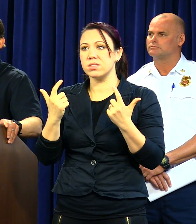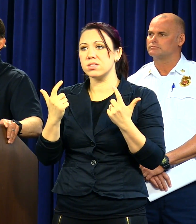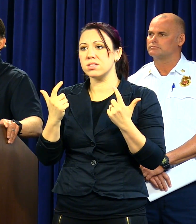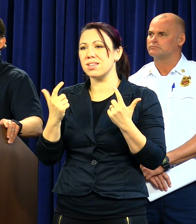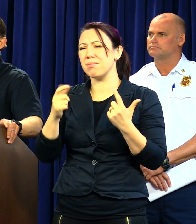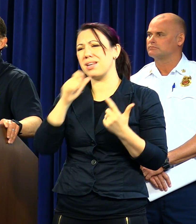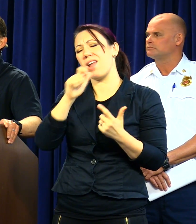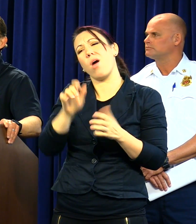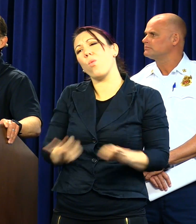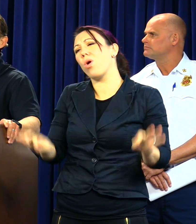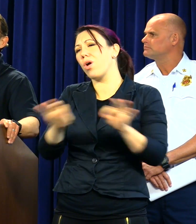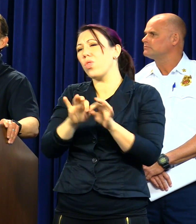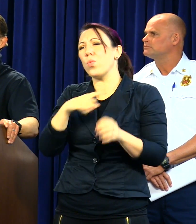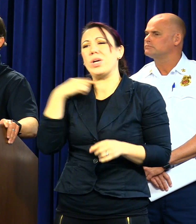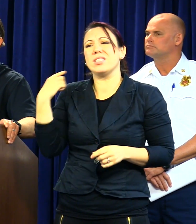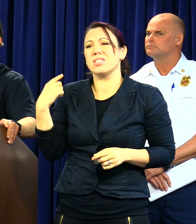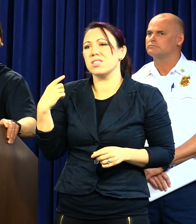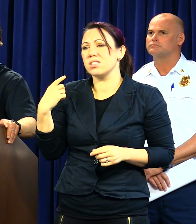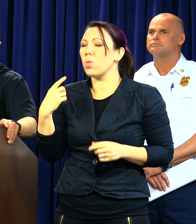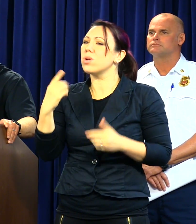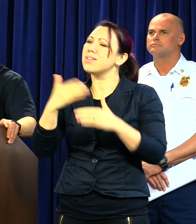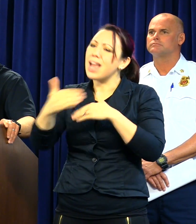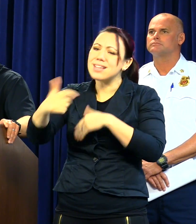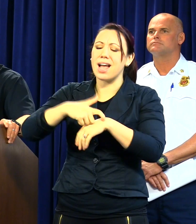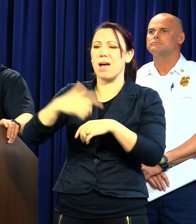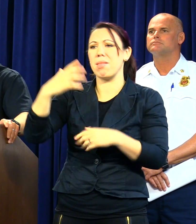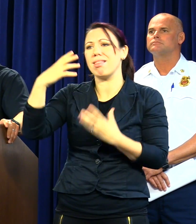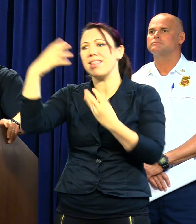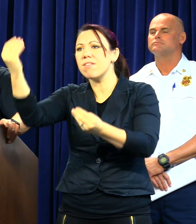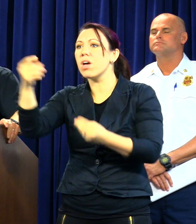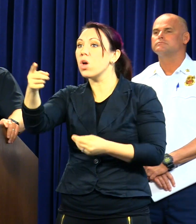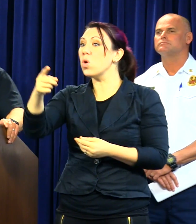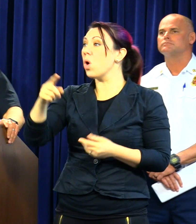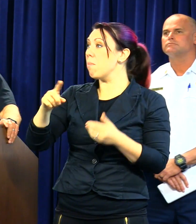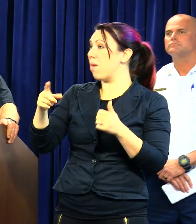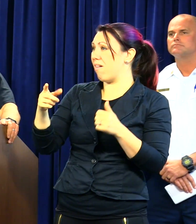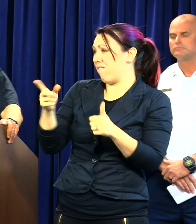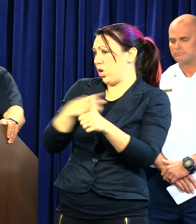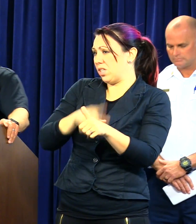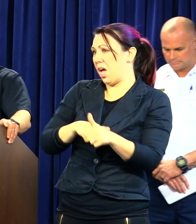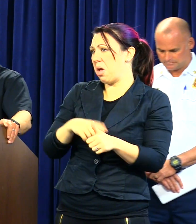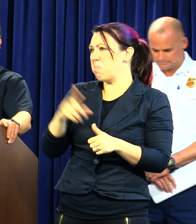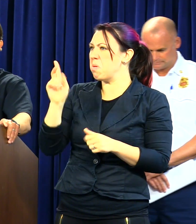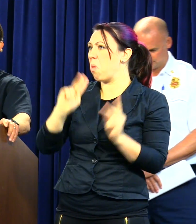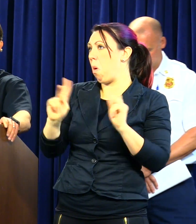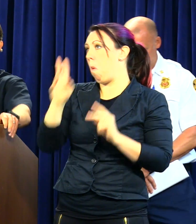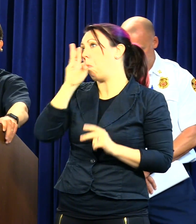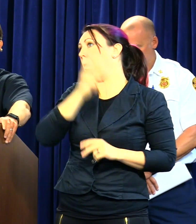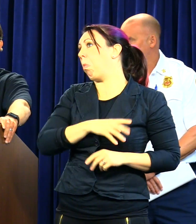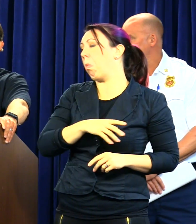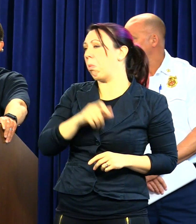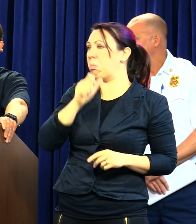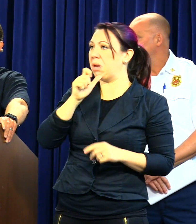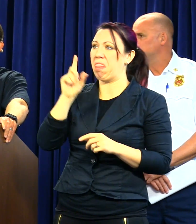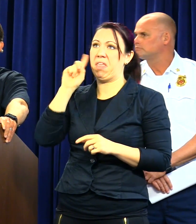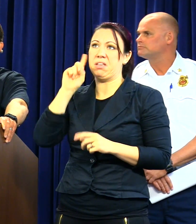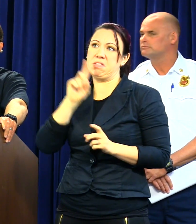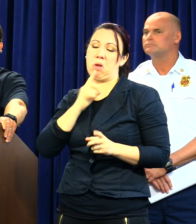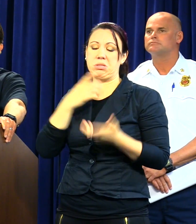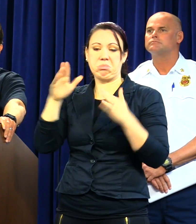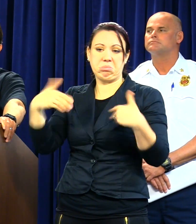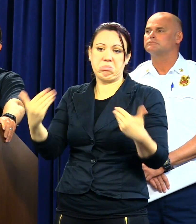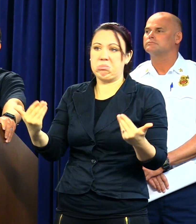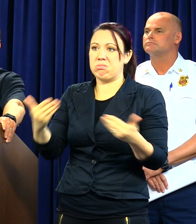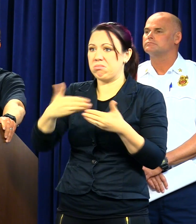It's not worth the risk. So leave. You didn't take it seriously the first time. During the height of the storm. Second time, third